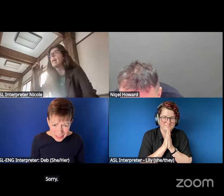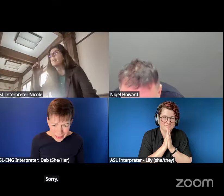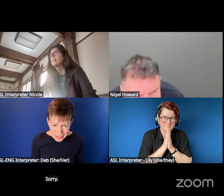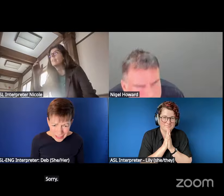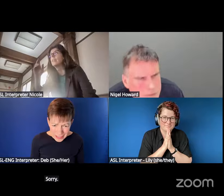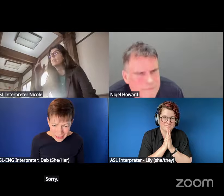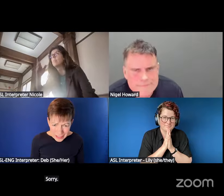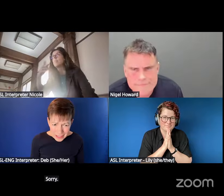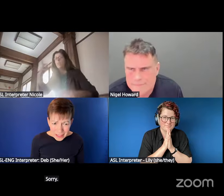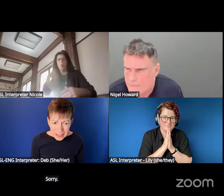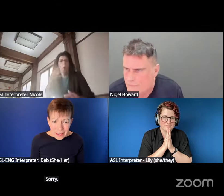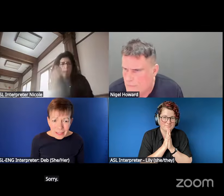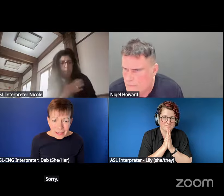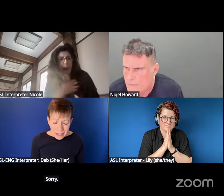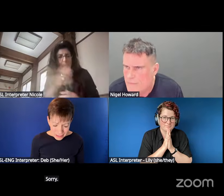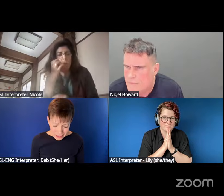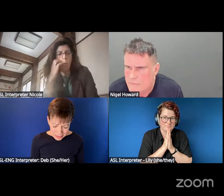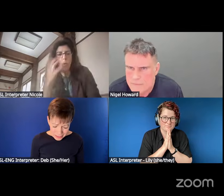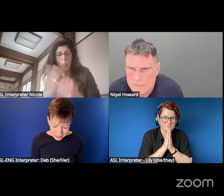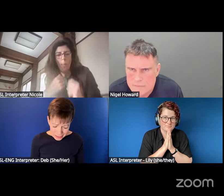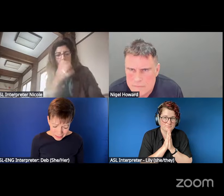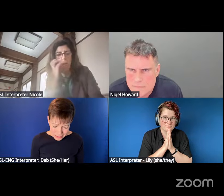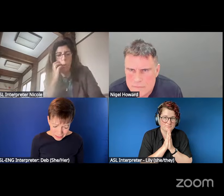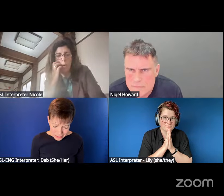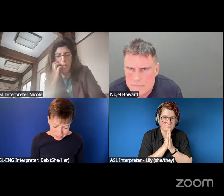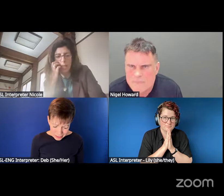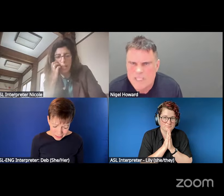if we can get.